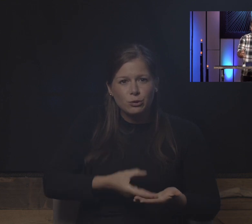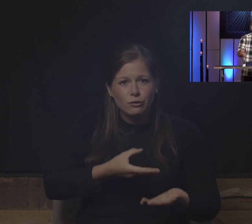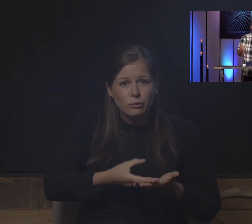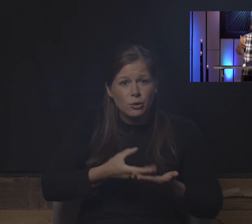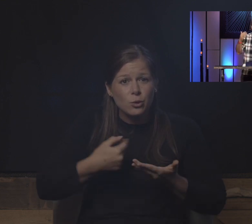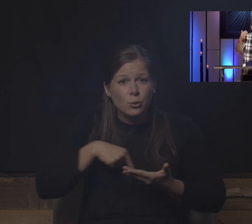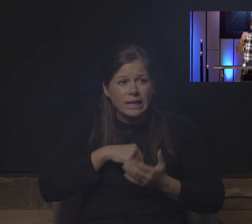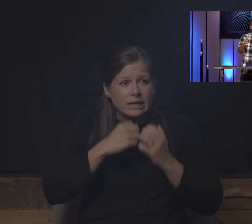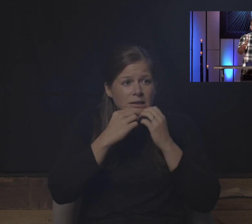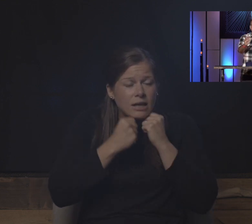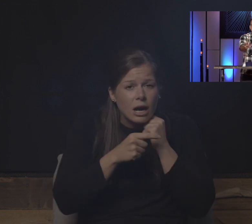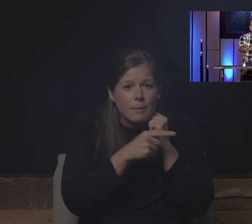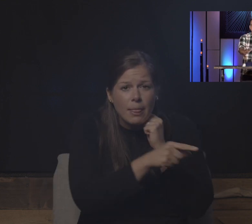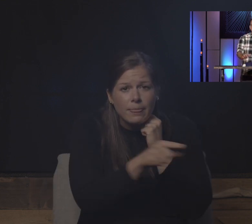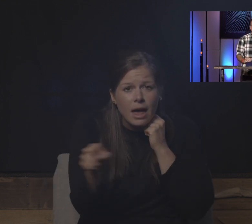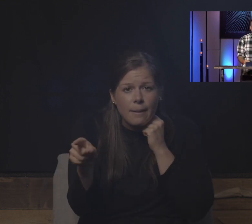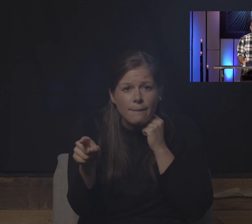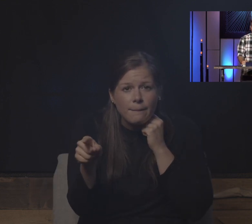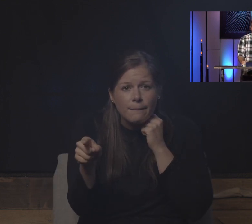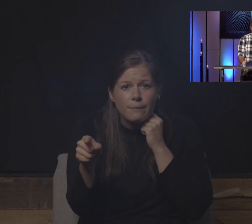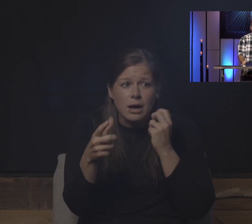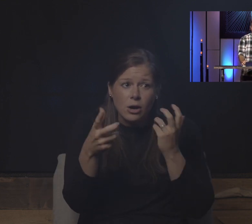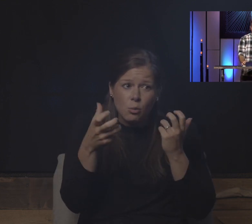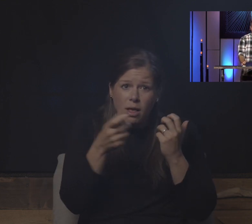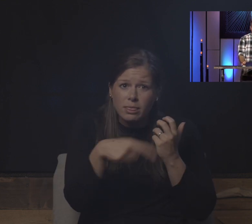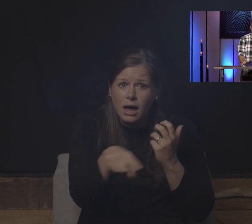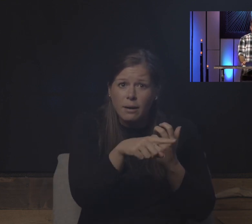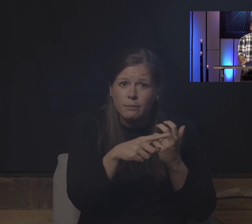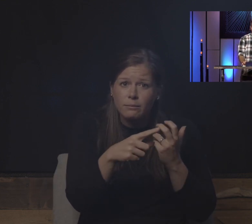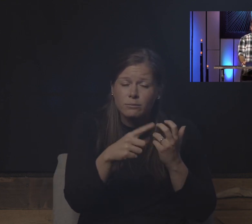best for them, which is their salvation.